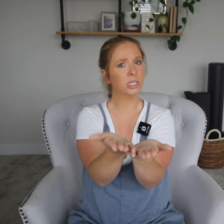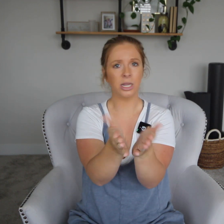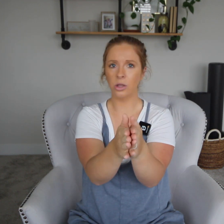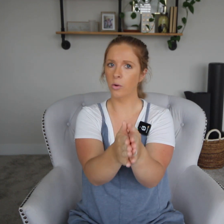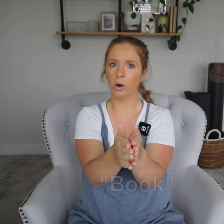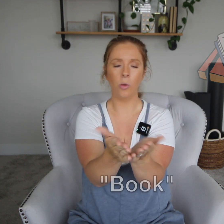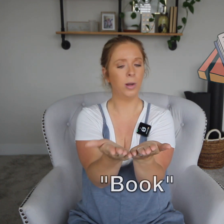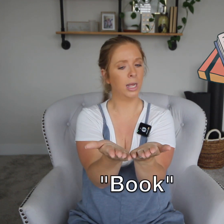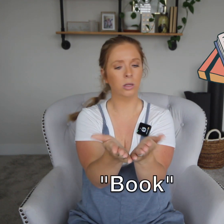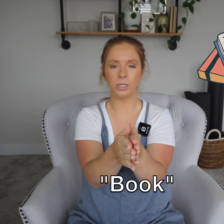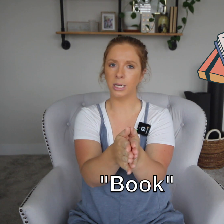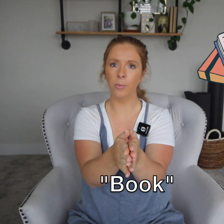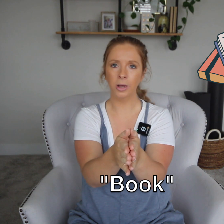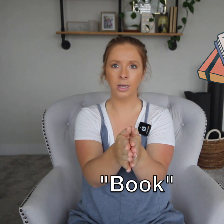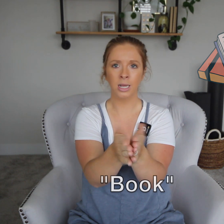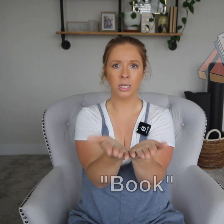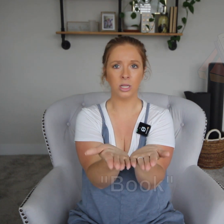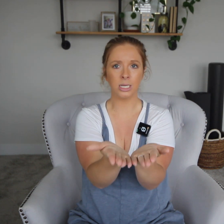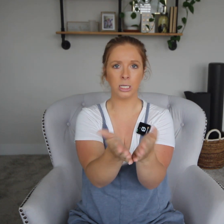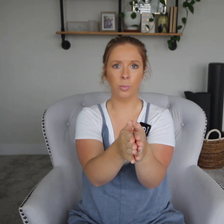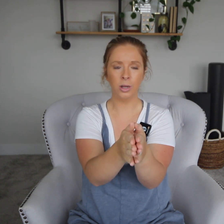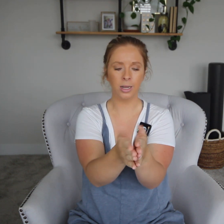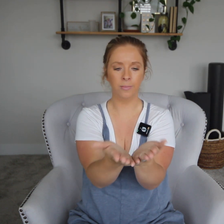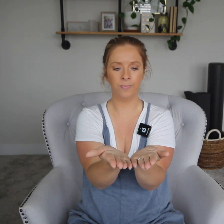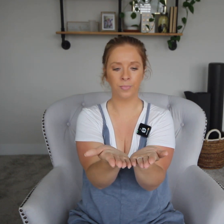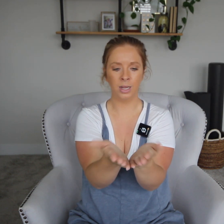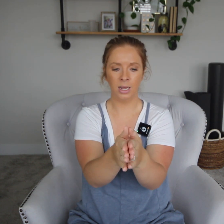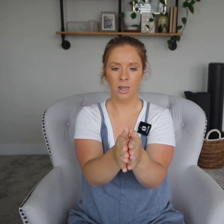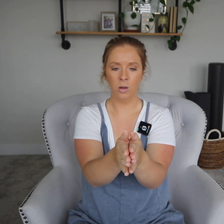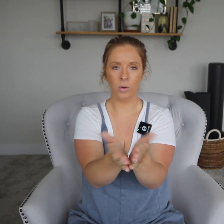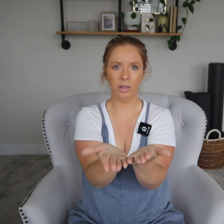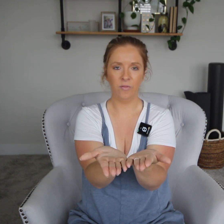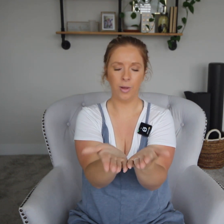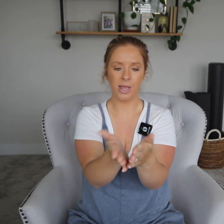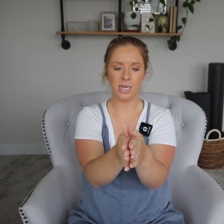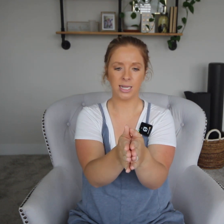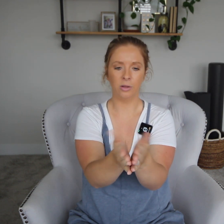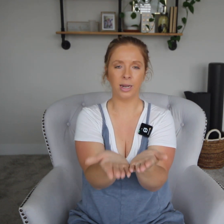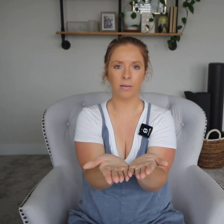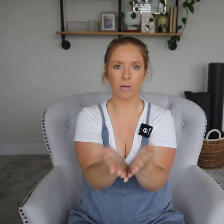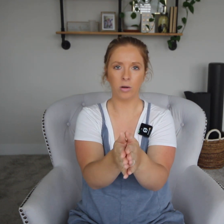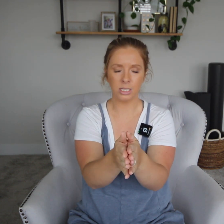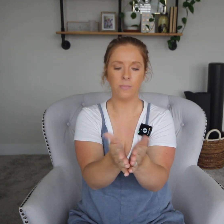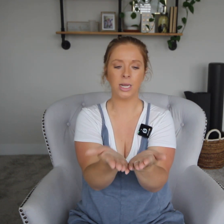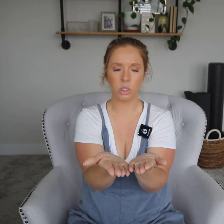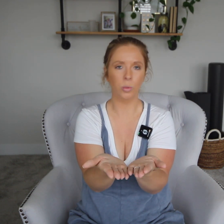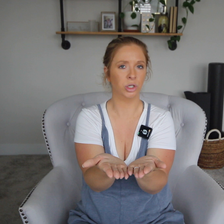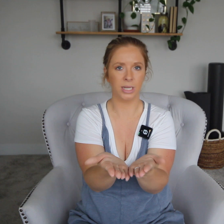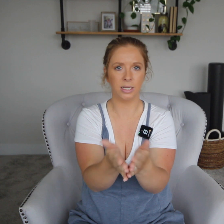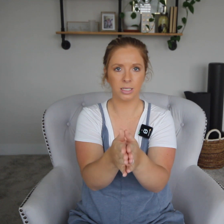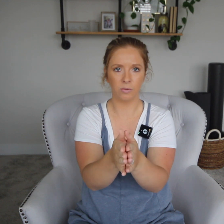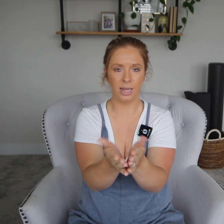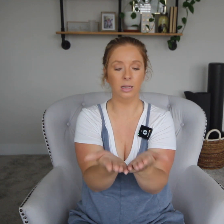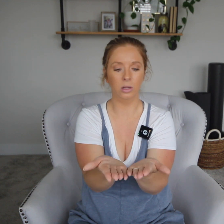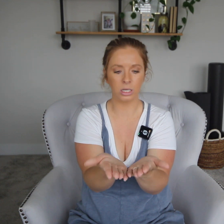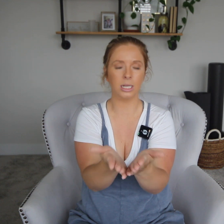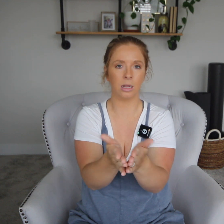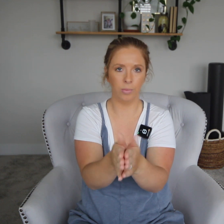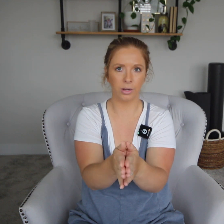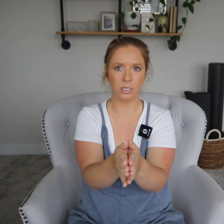like you are opening and closing a book. So this is a book. What I love about ASL, it honestly makes so much sense, right? It looks like a book. So